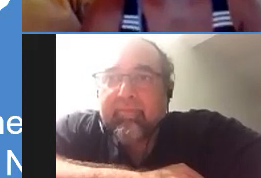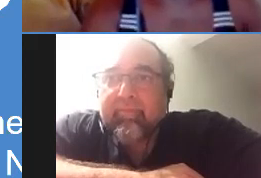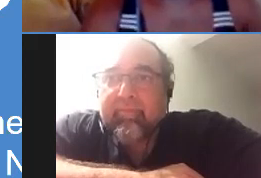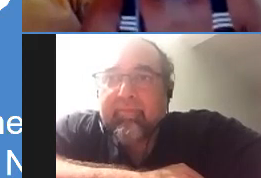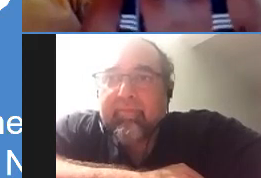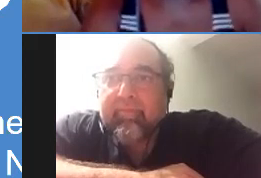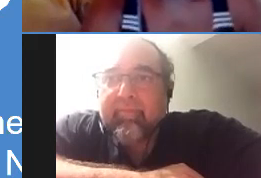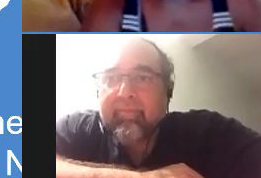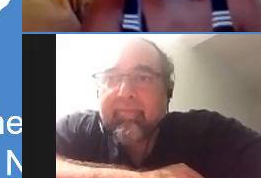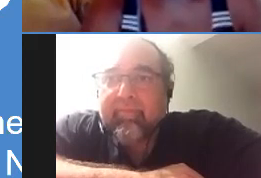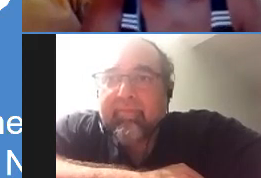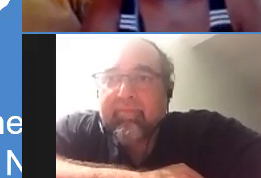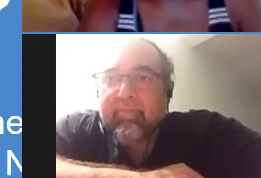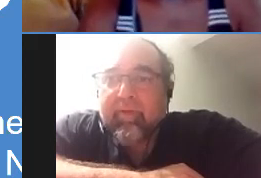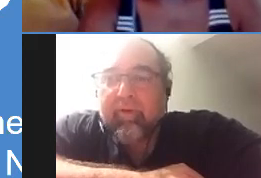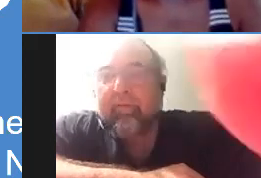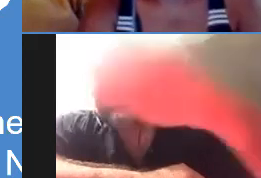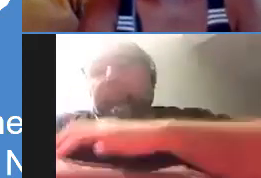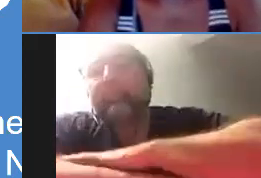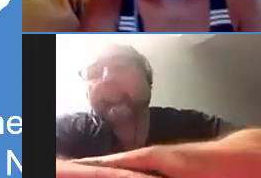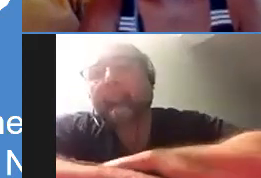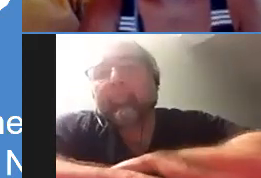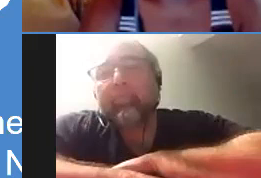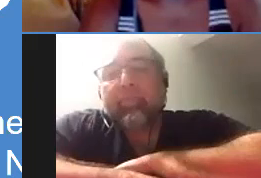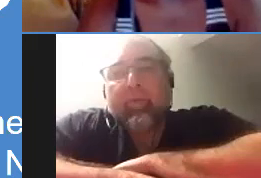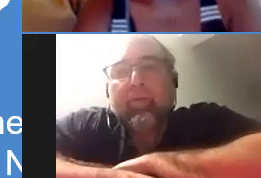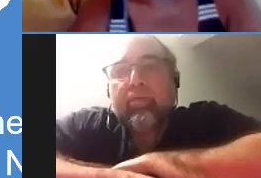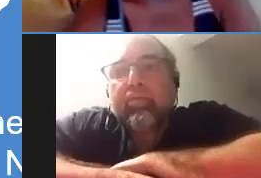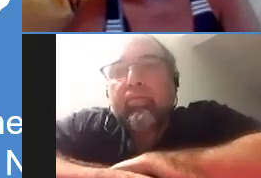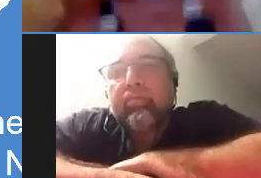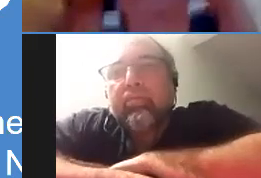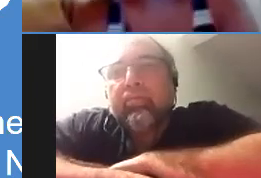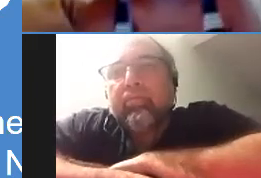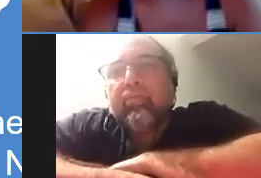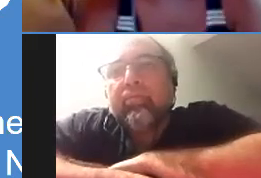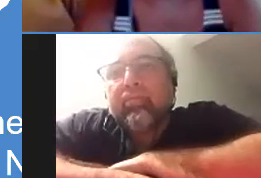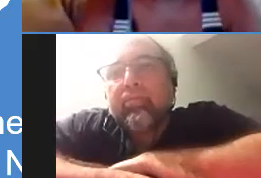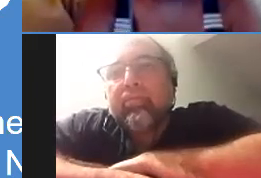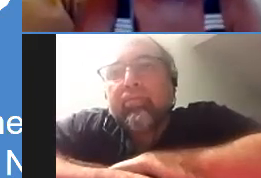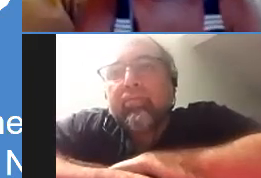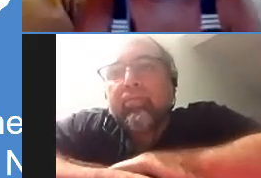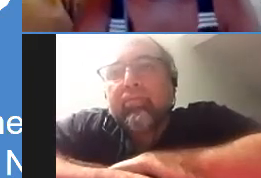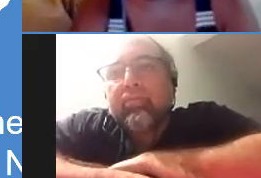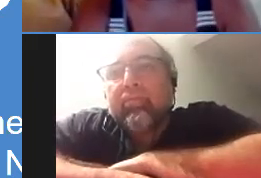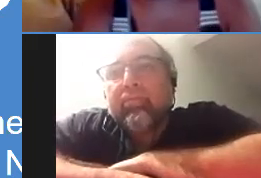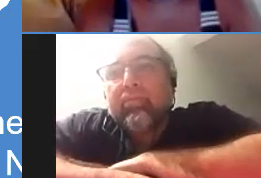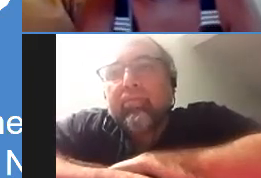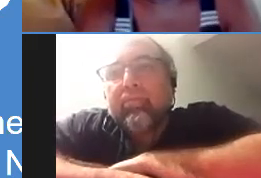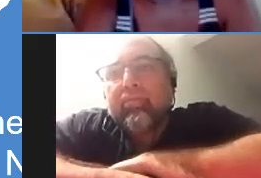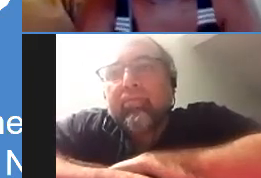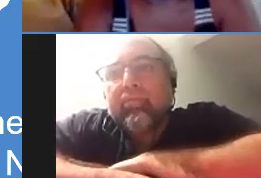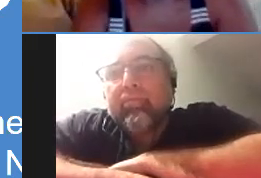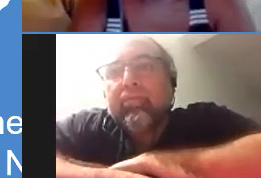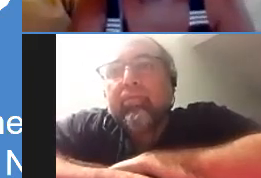was that much of a difference. Wow. They could not understand each other. She couldn't understand them, and they couldn't understand